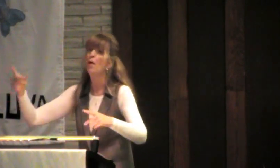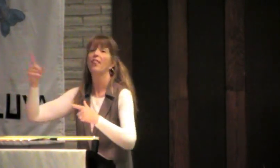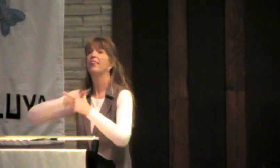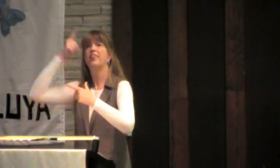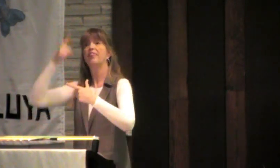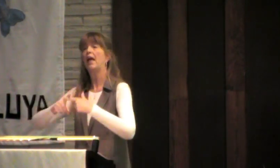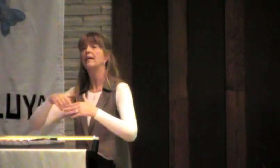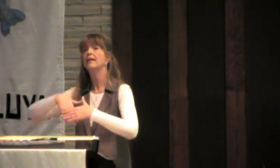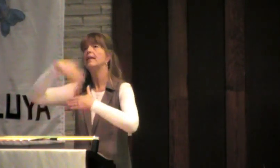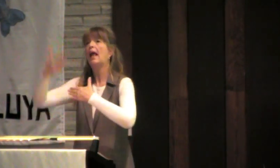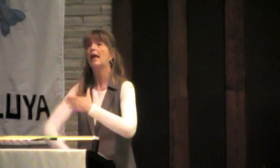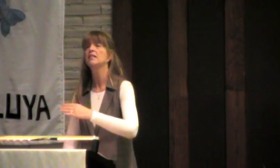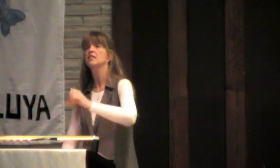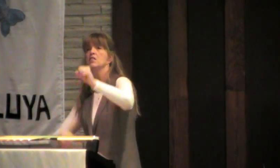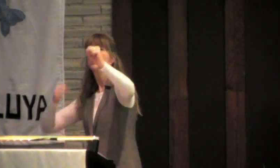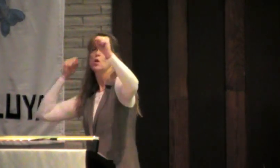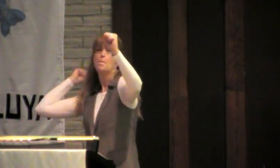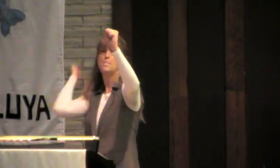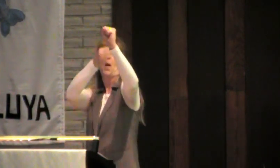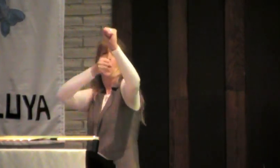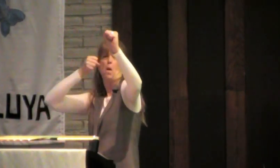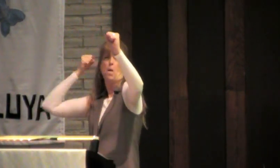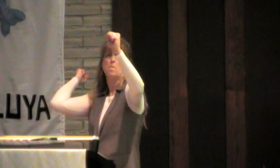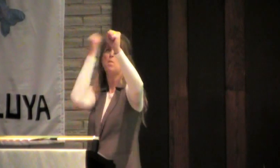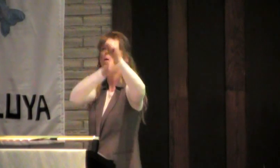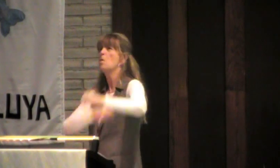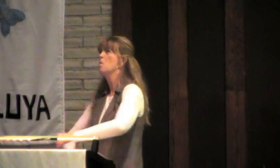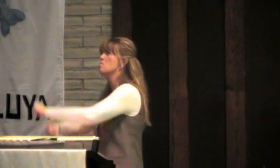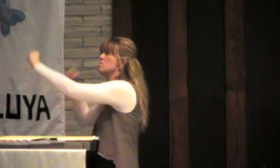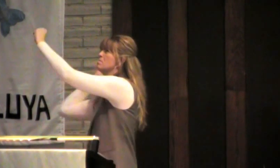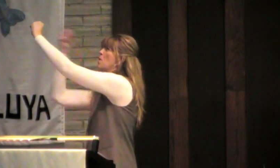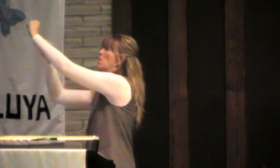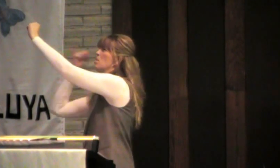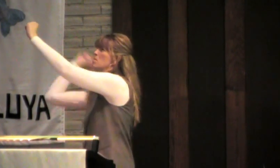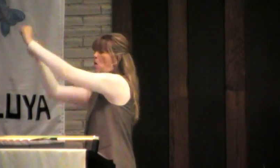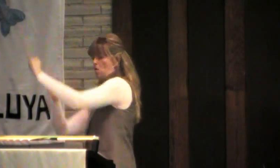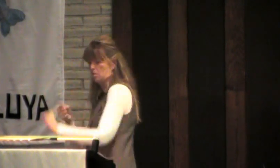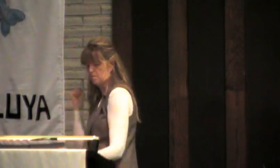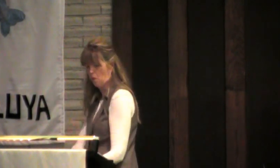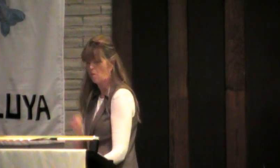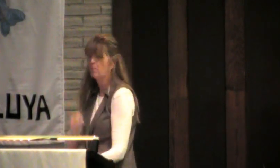felt awful. And then next, they nailed him to the cross